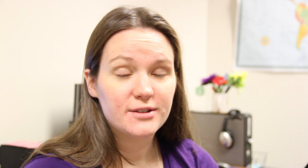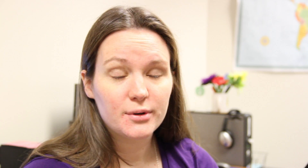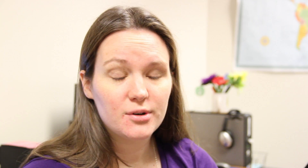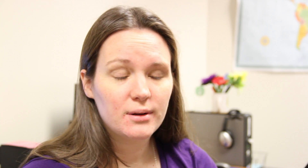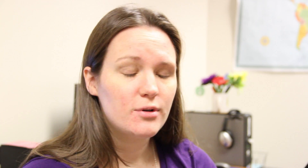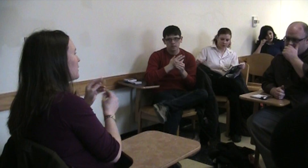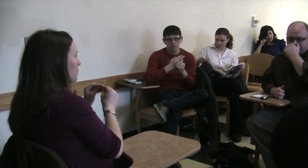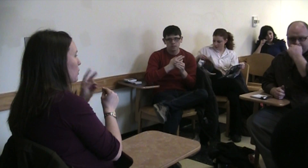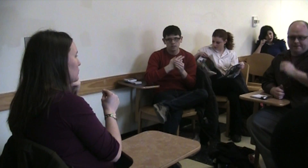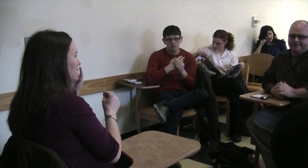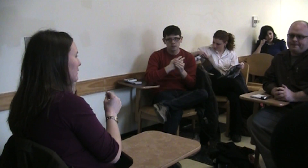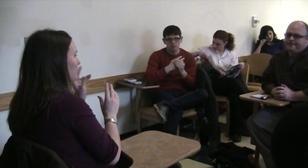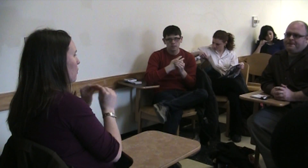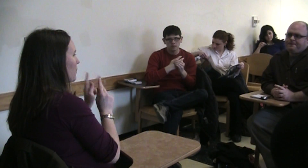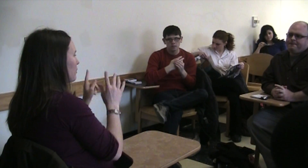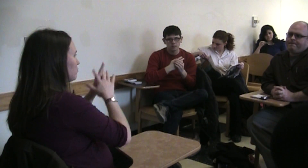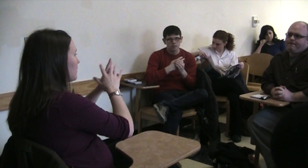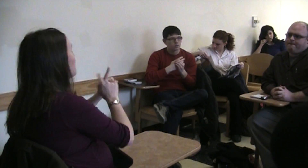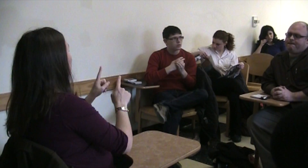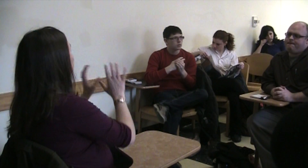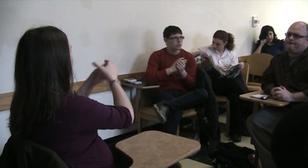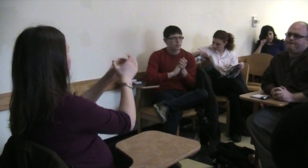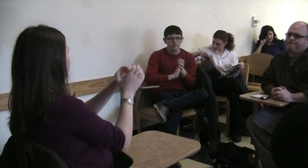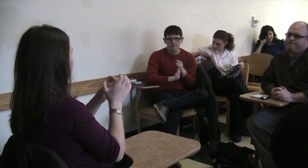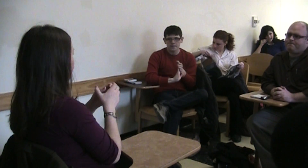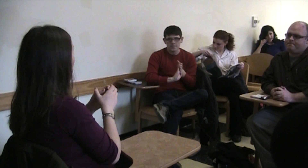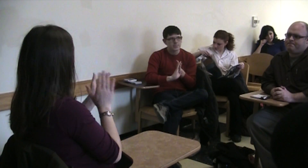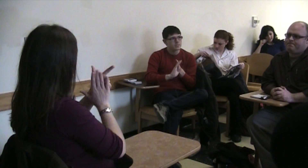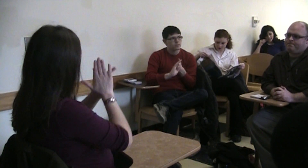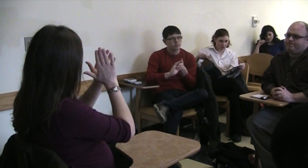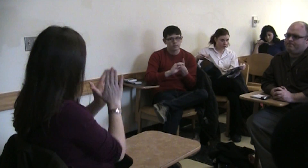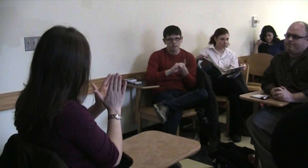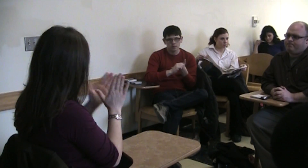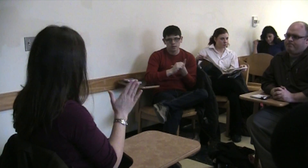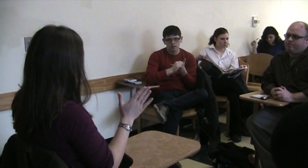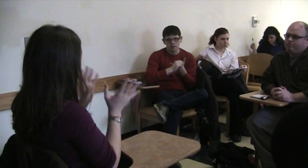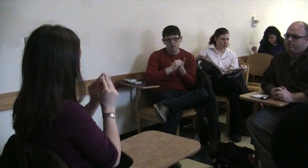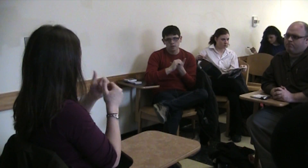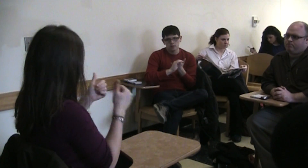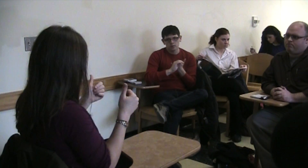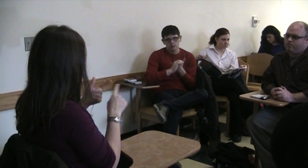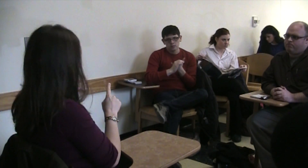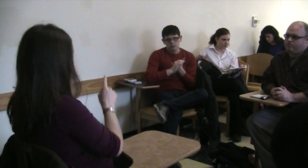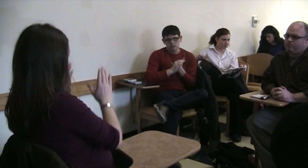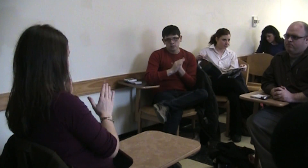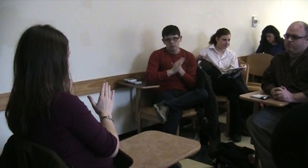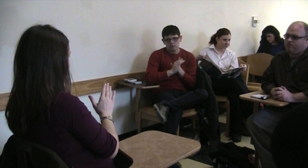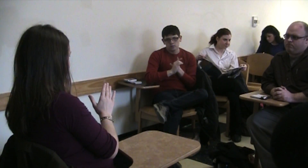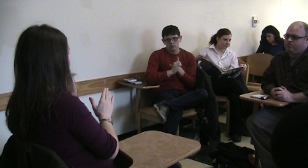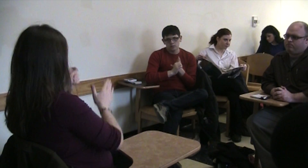which classes we're interpreting for. So we typically, at the beginning of the semester, we contact the professors and say, you've got a student who's using